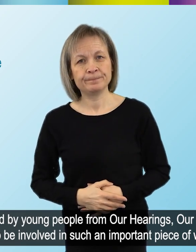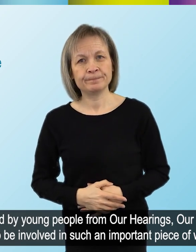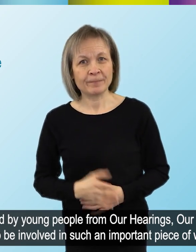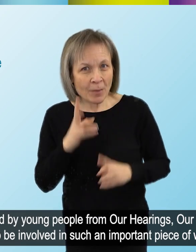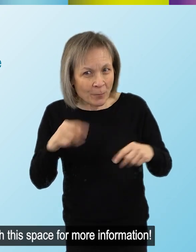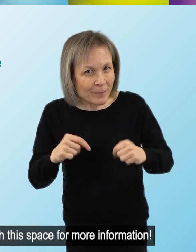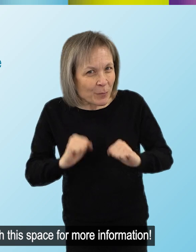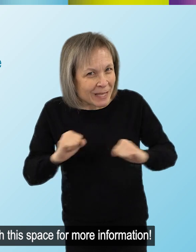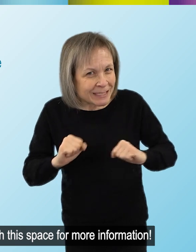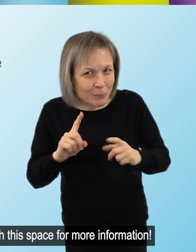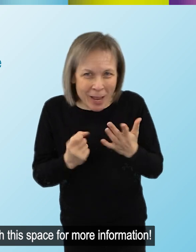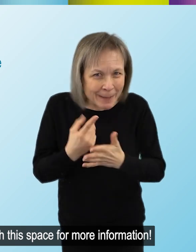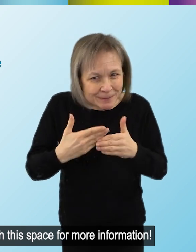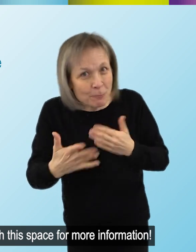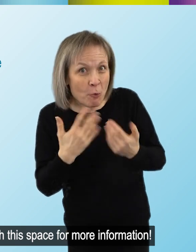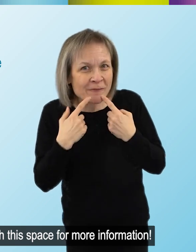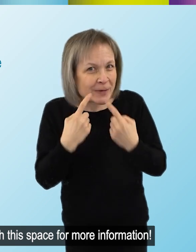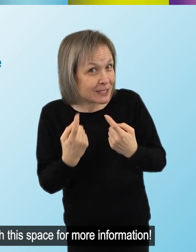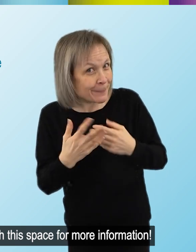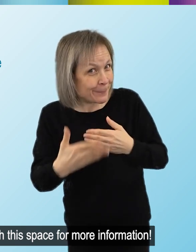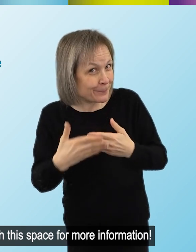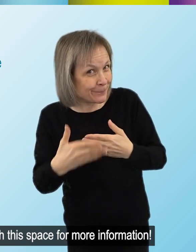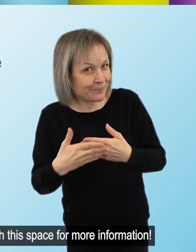Watch this space for more information.